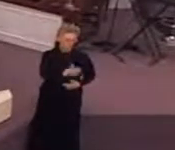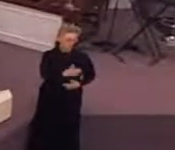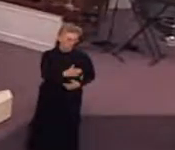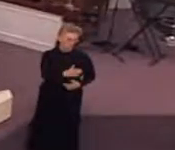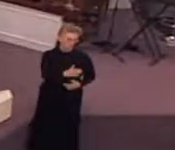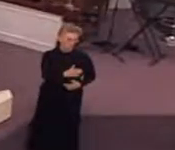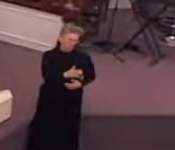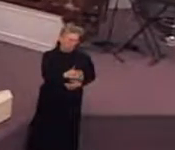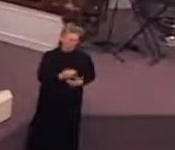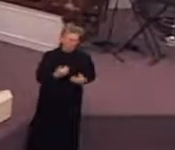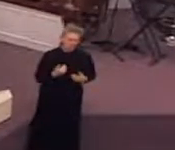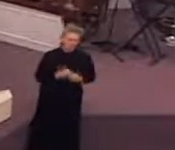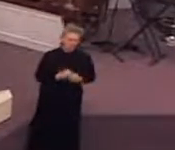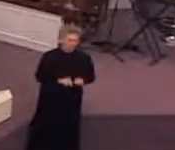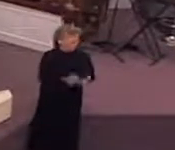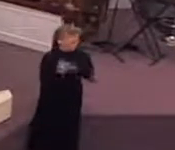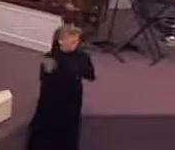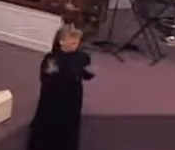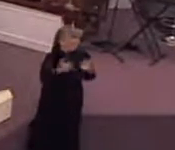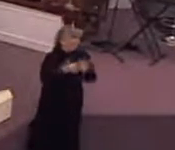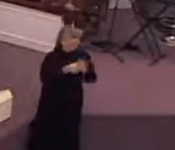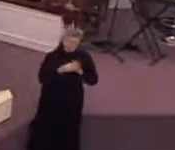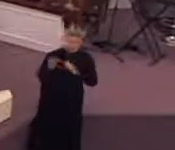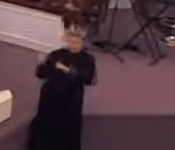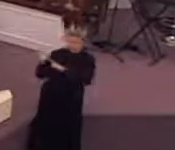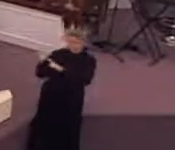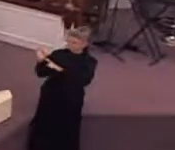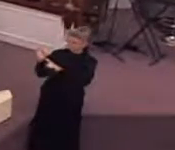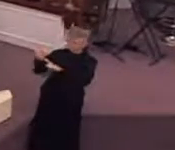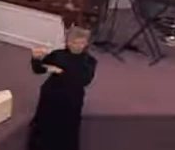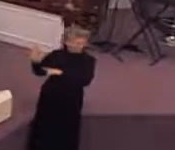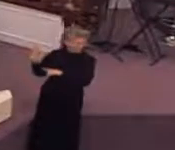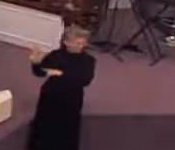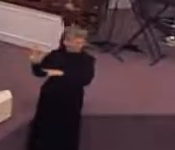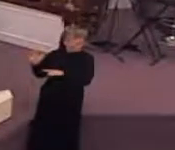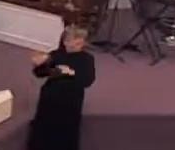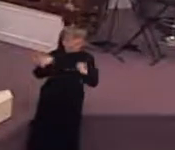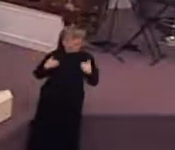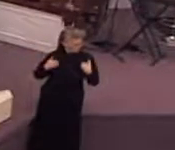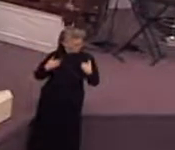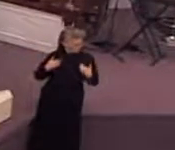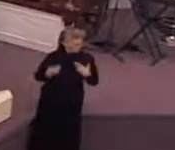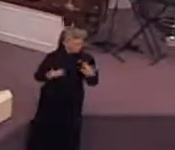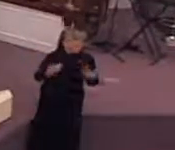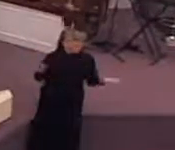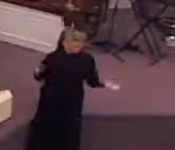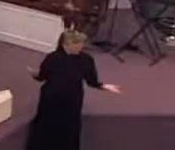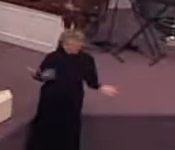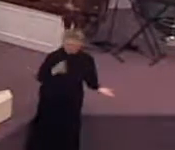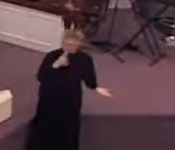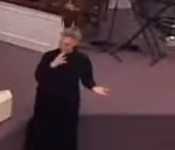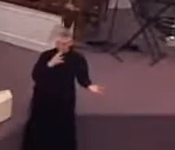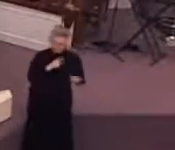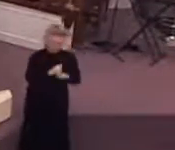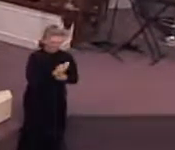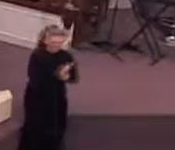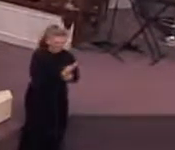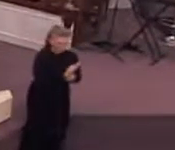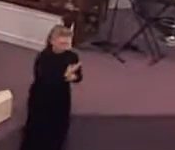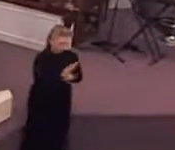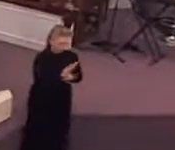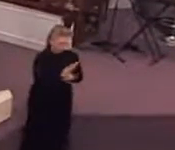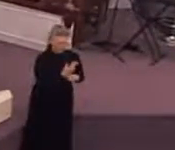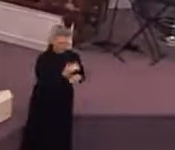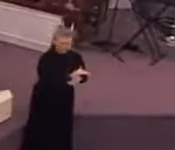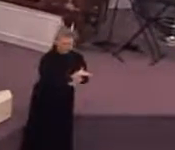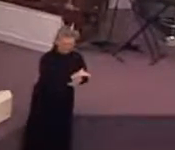Come on, I'm going to have revival. I'm just going to join with Pastor tonight, amen, and have a revival. I'm not talking about two or three nights or a couple